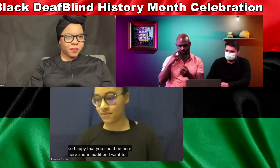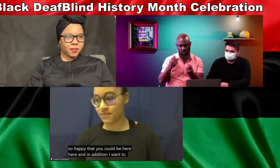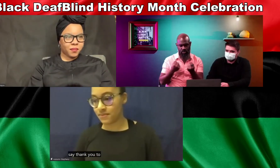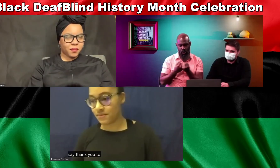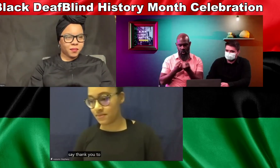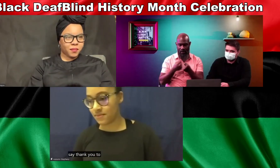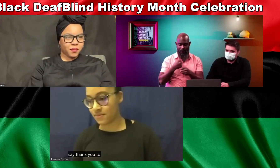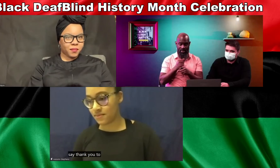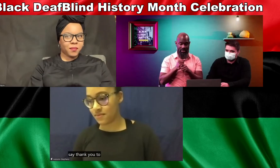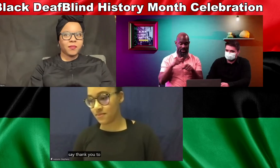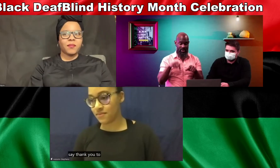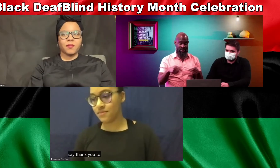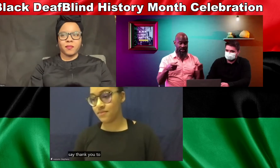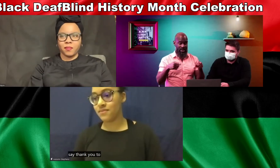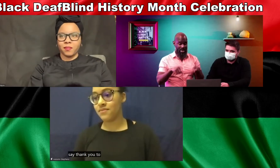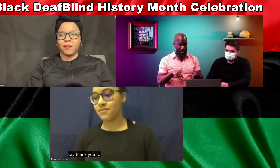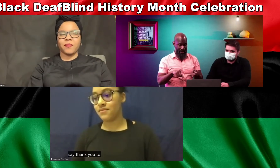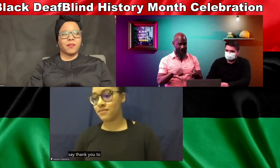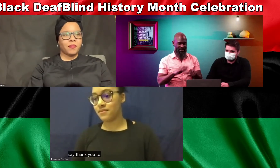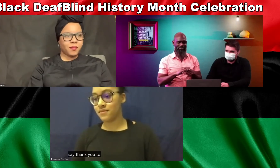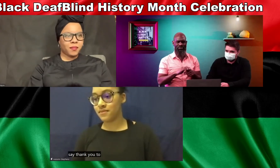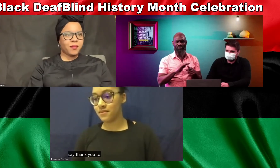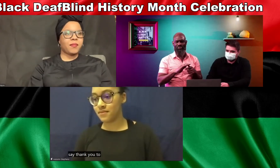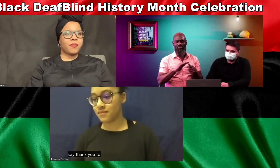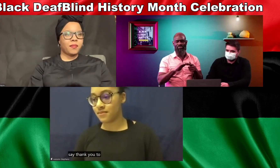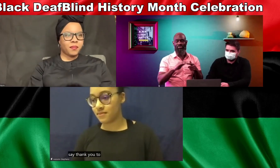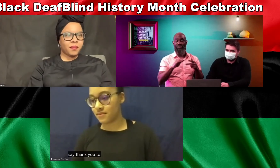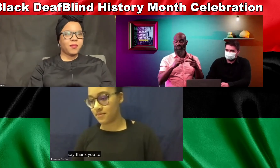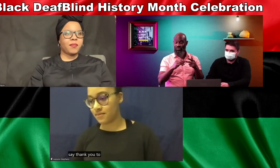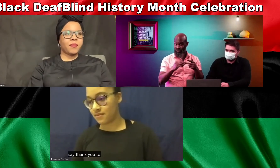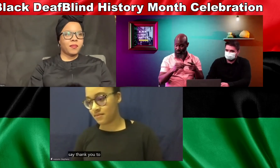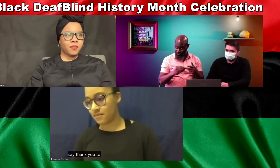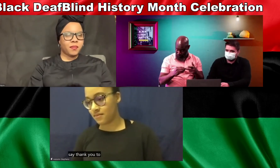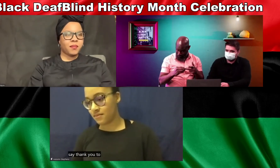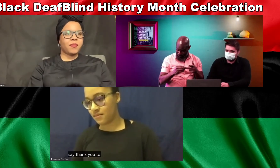the leadership that was involved in supporting this event today.